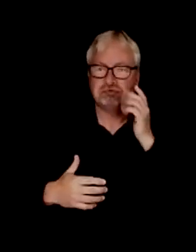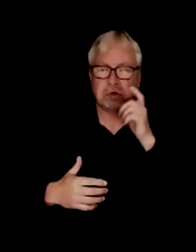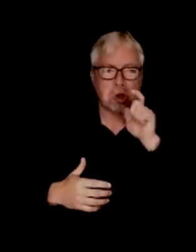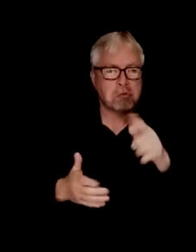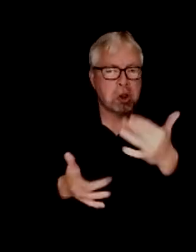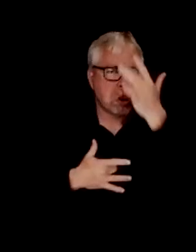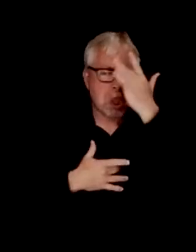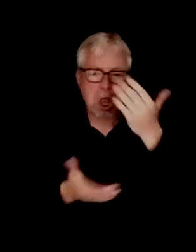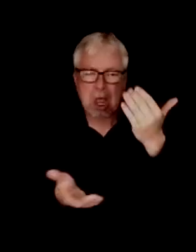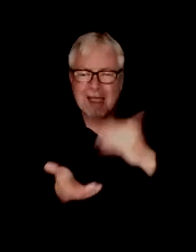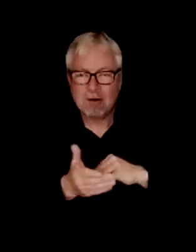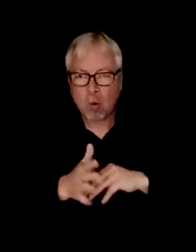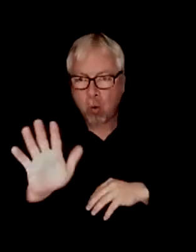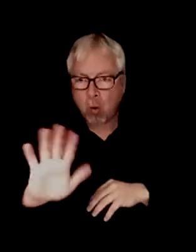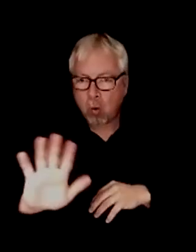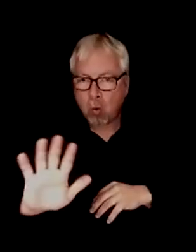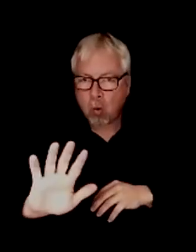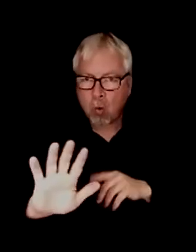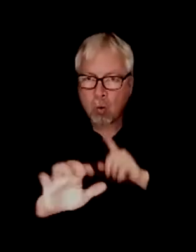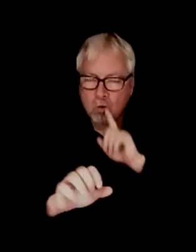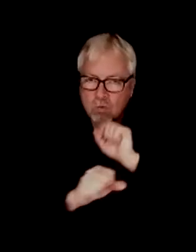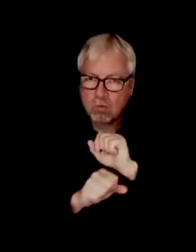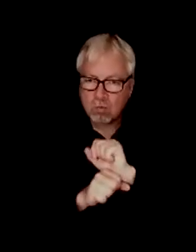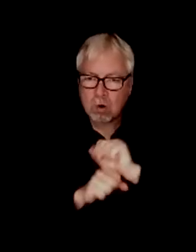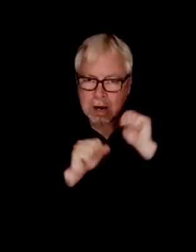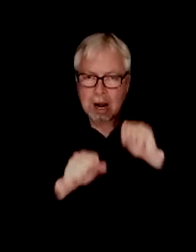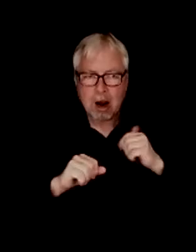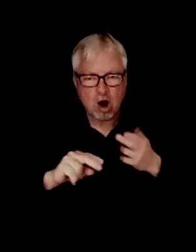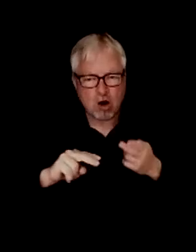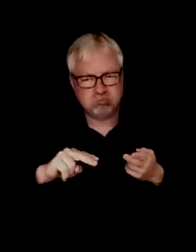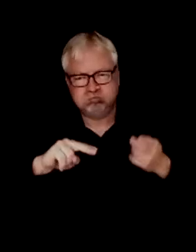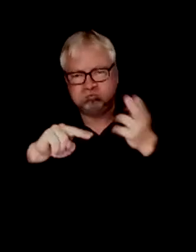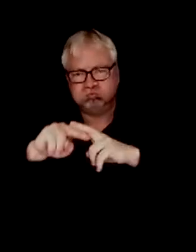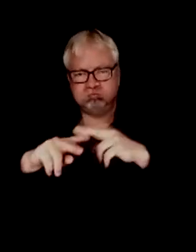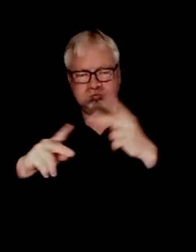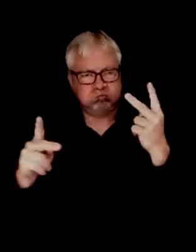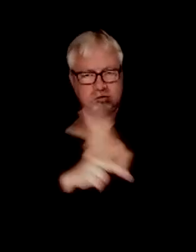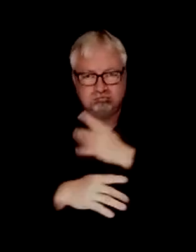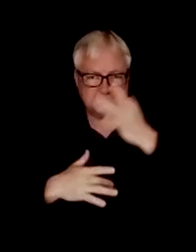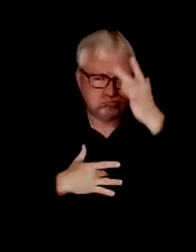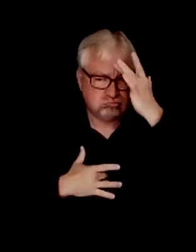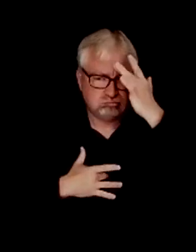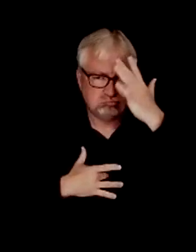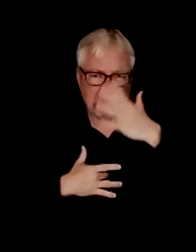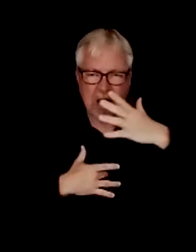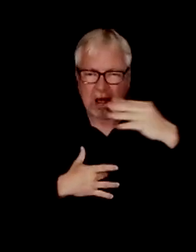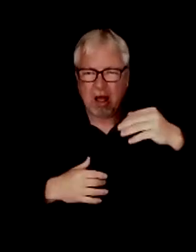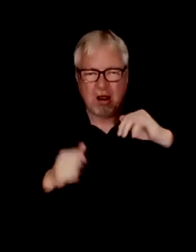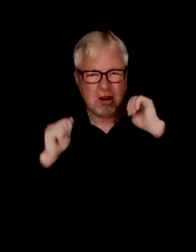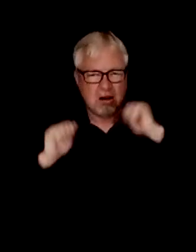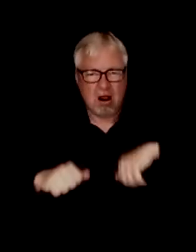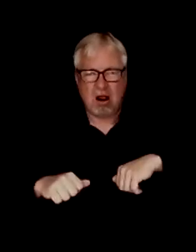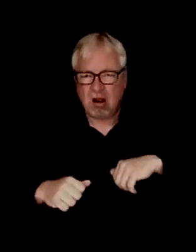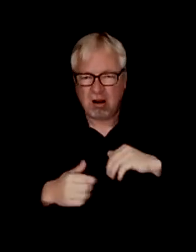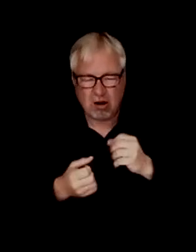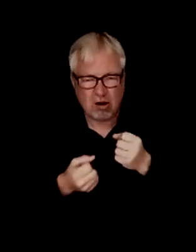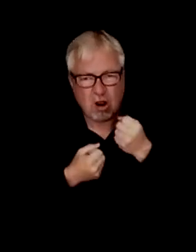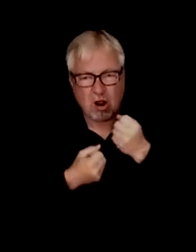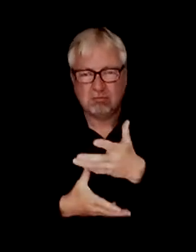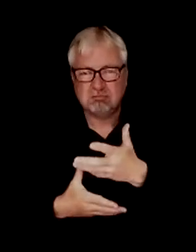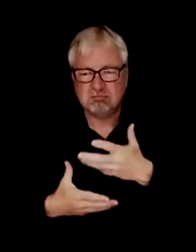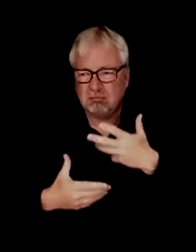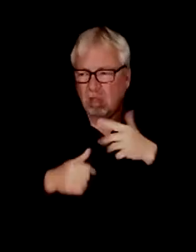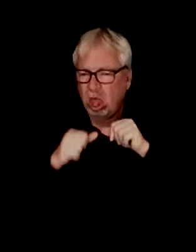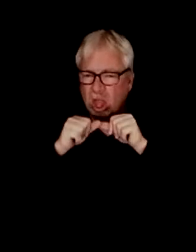understand the long-term health impacts of illnesses on kids, including multi-inflammatory syndrome in children, or